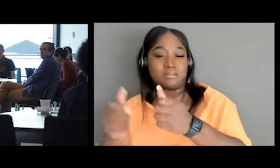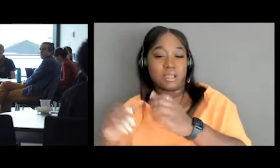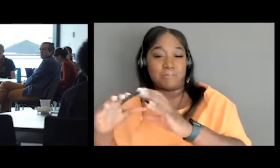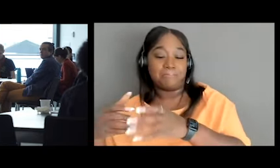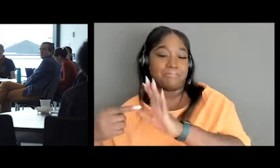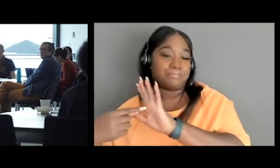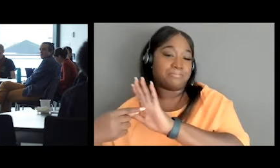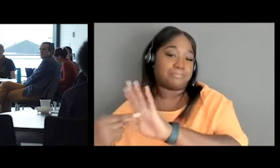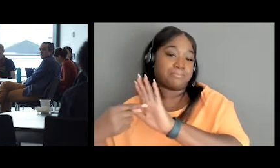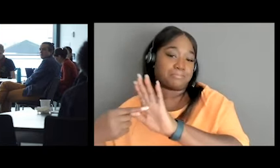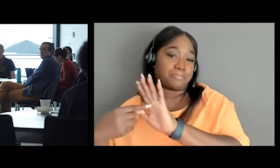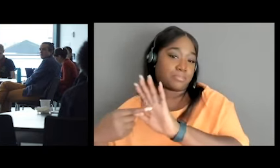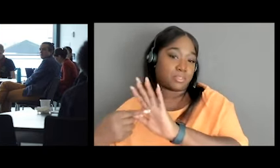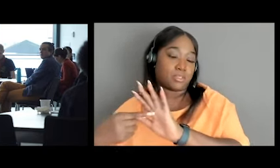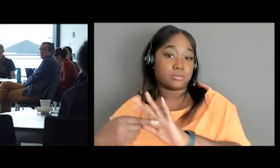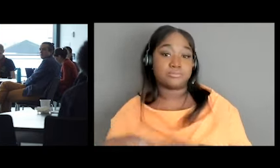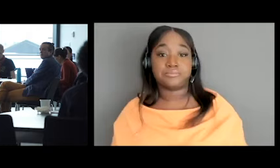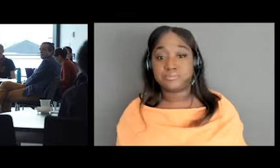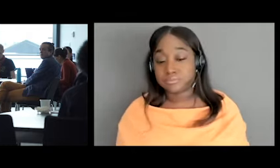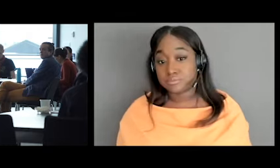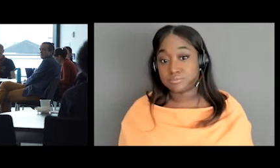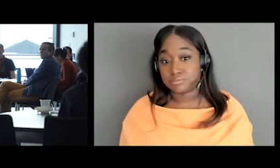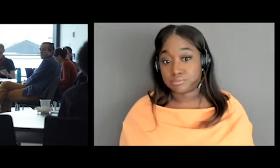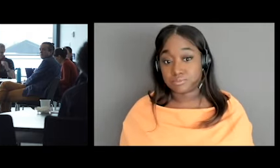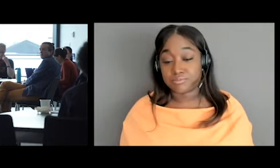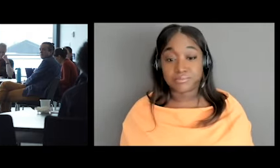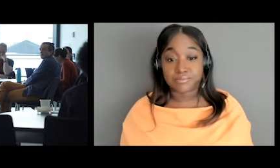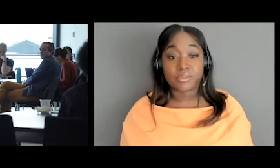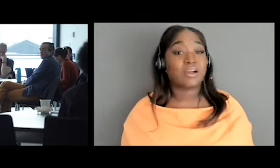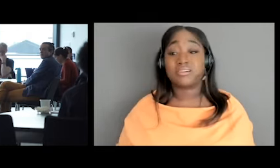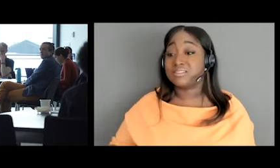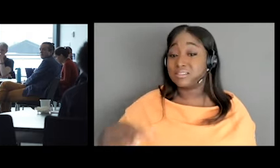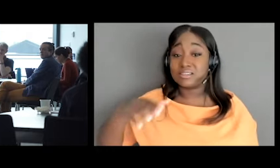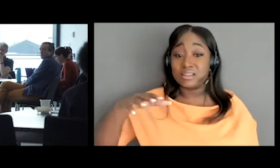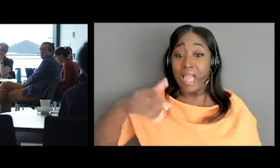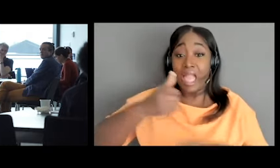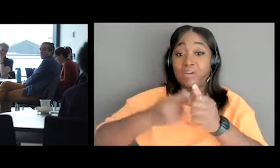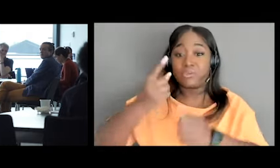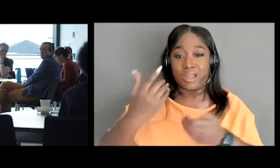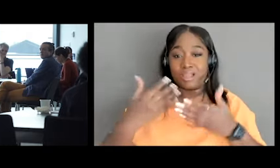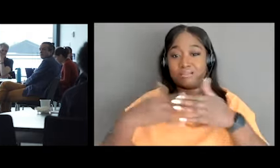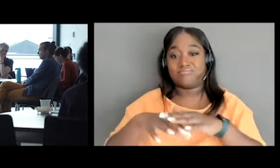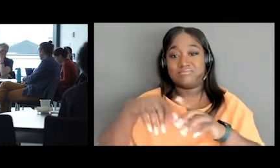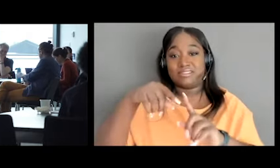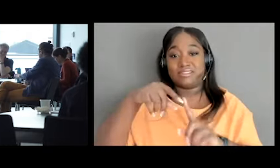So, not everybody has been integrated into the community over time.